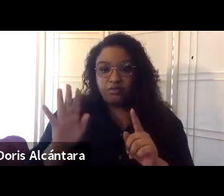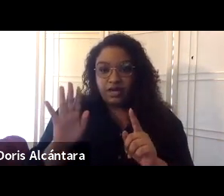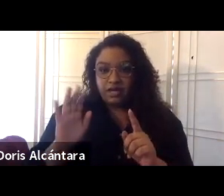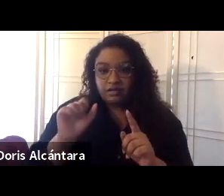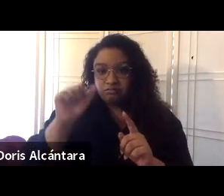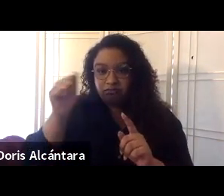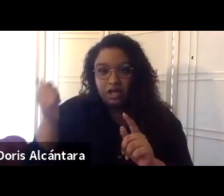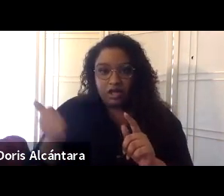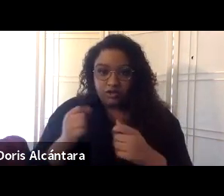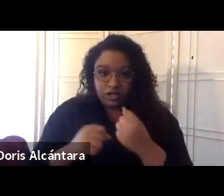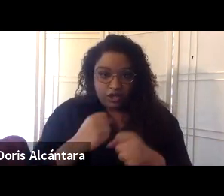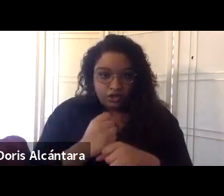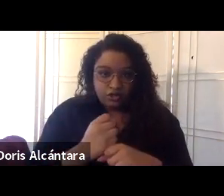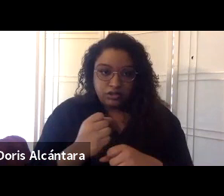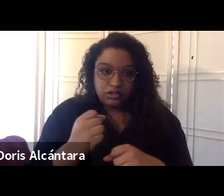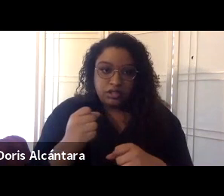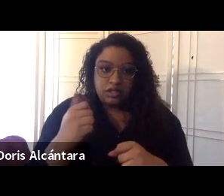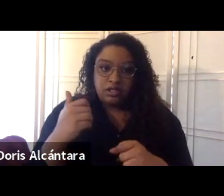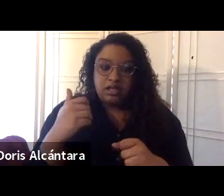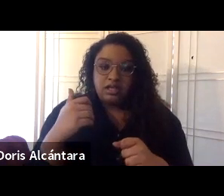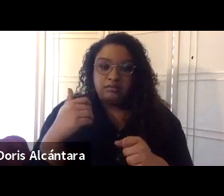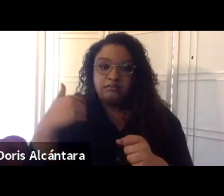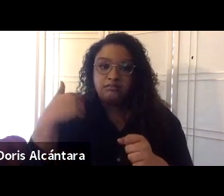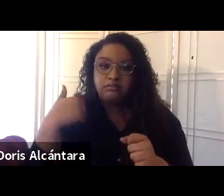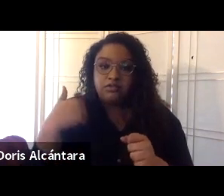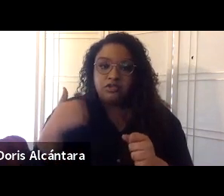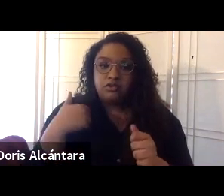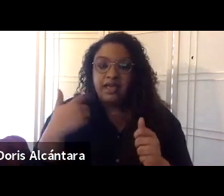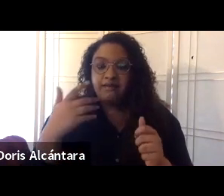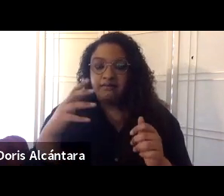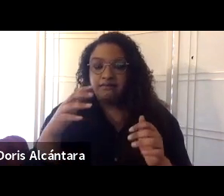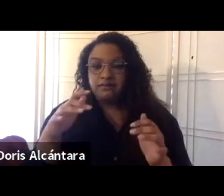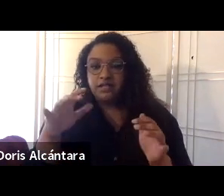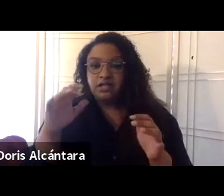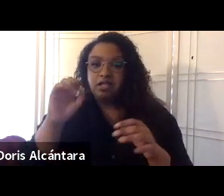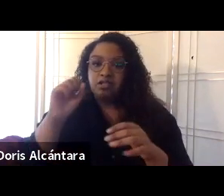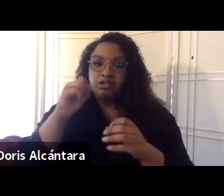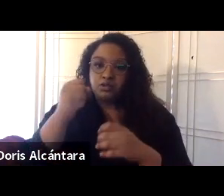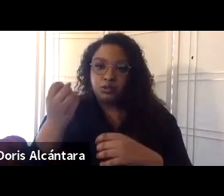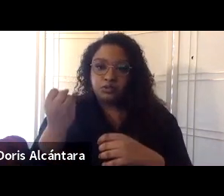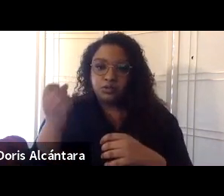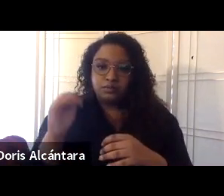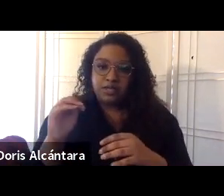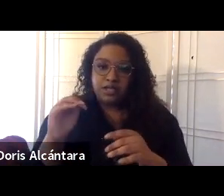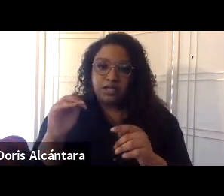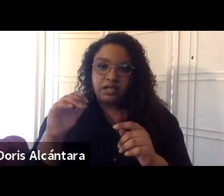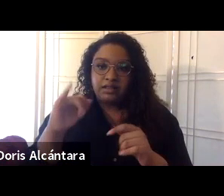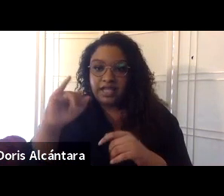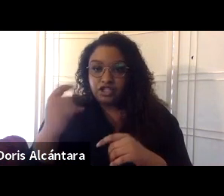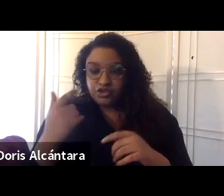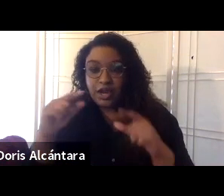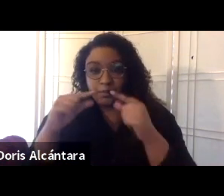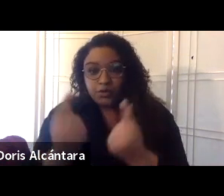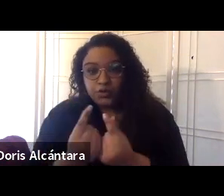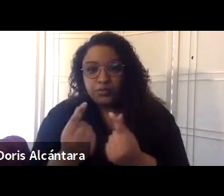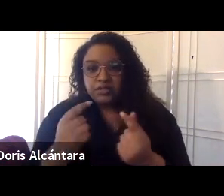International Exchange Alumni Network. So that means people who have also participated in the Fulbright program